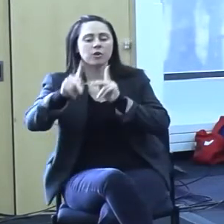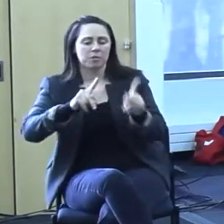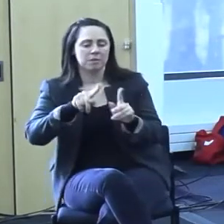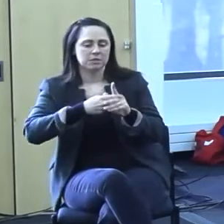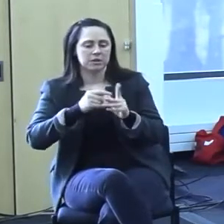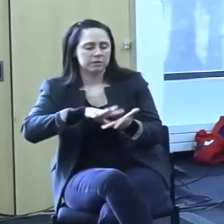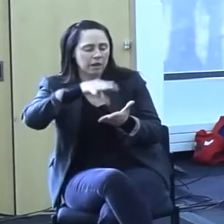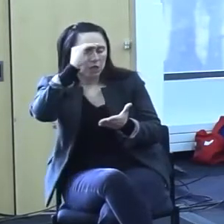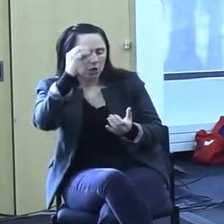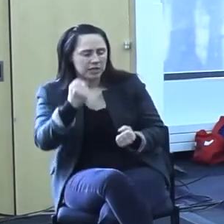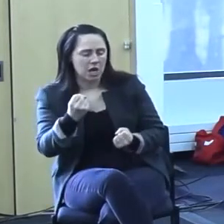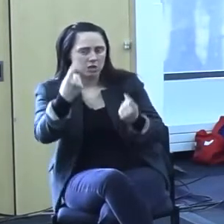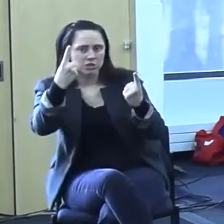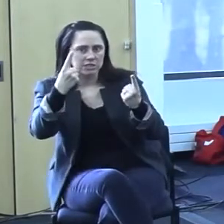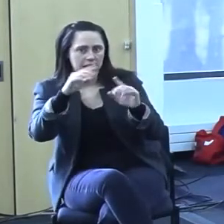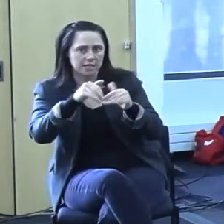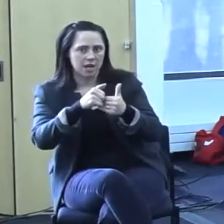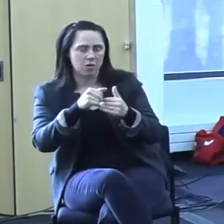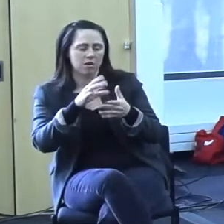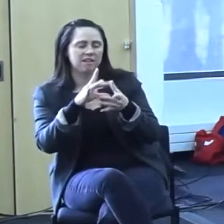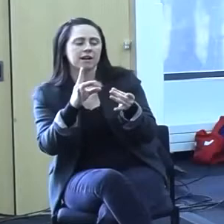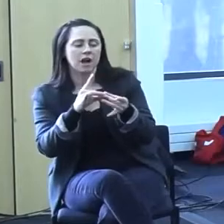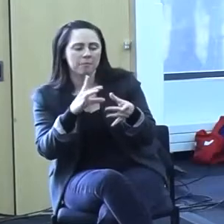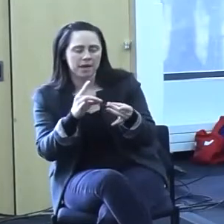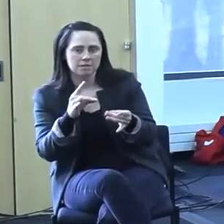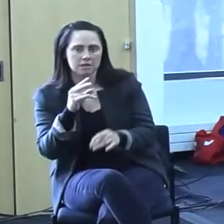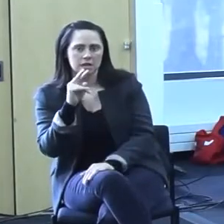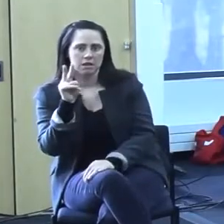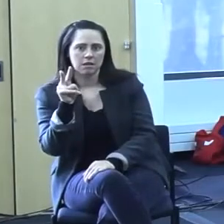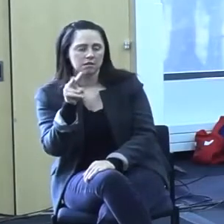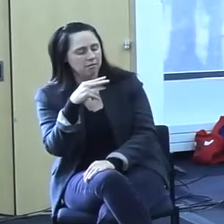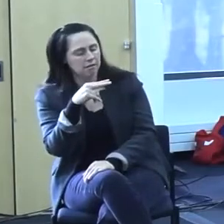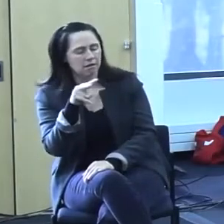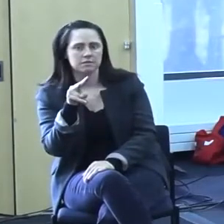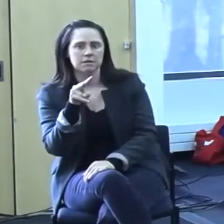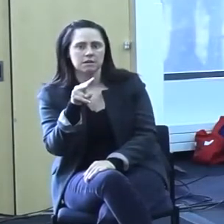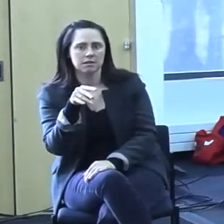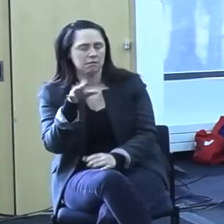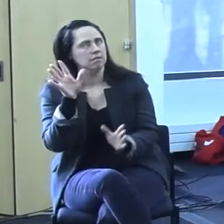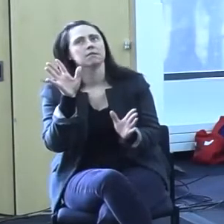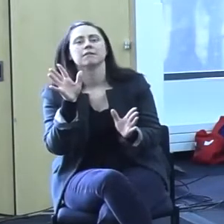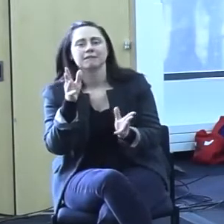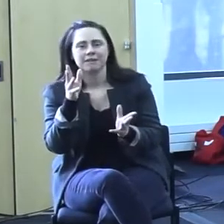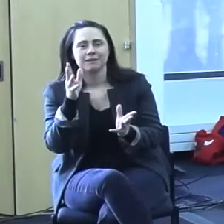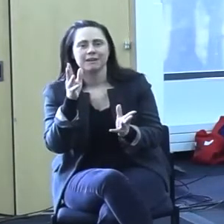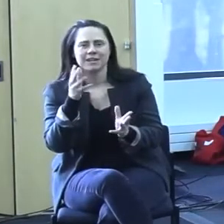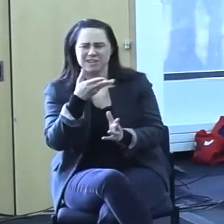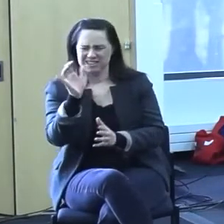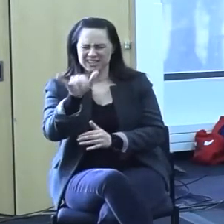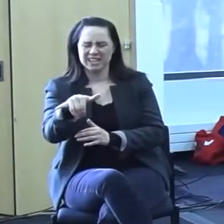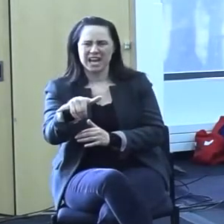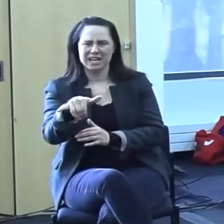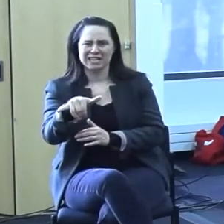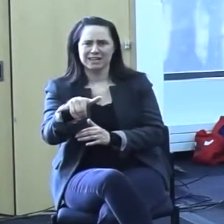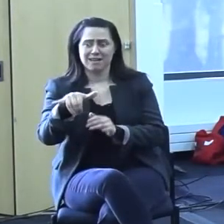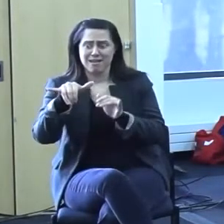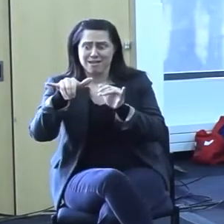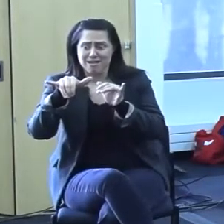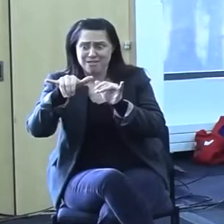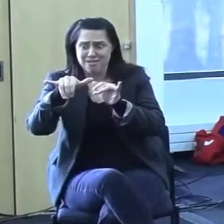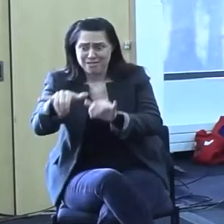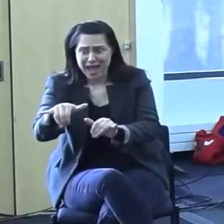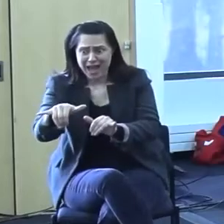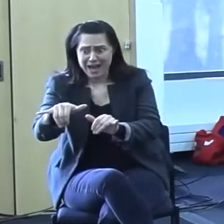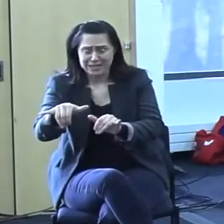how comments, looks, right, scoffing at someone, things that we can do like that